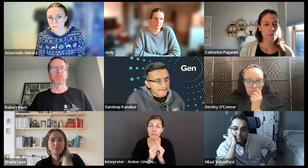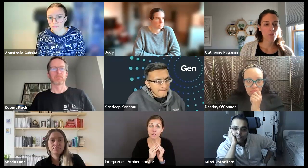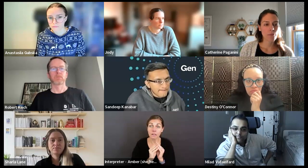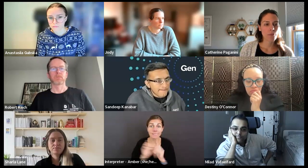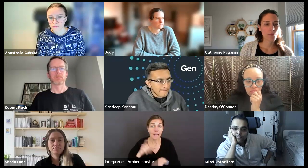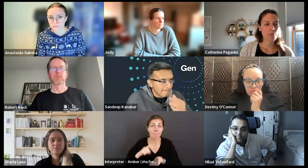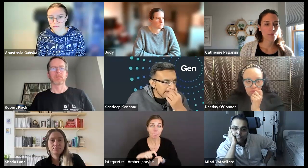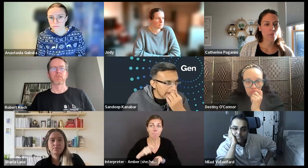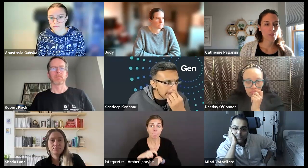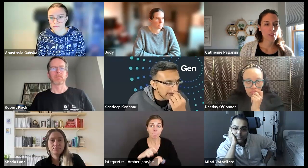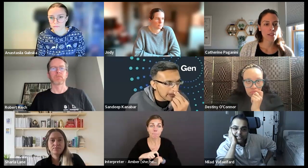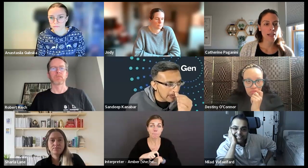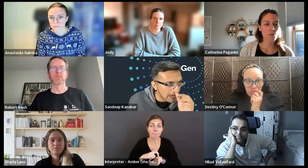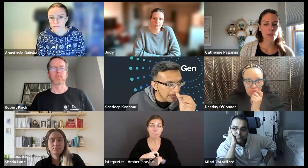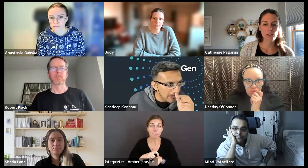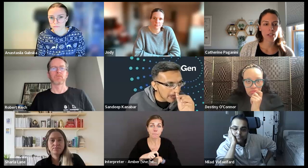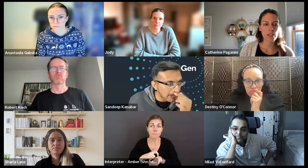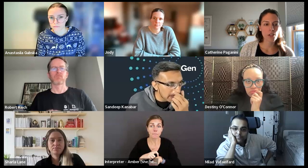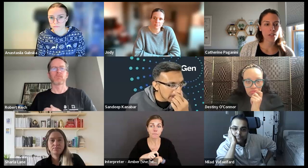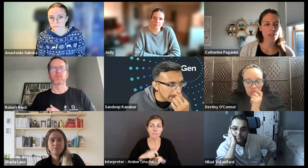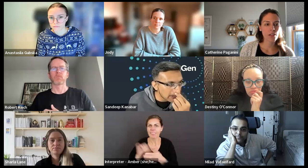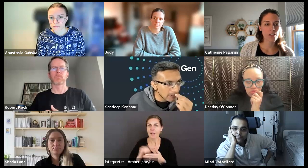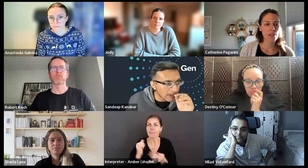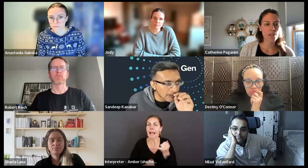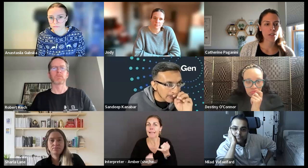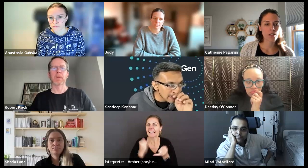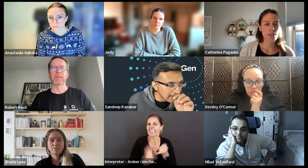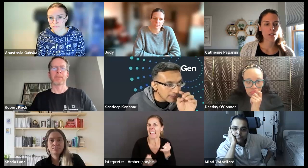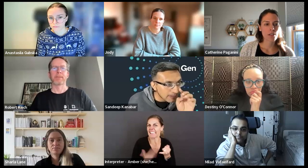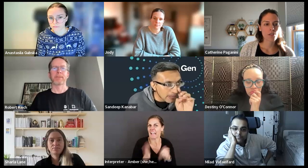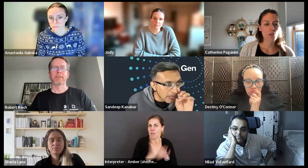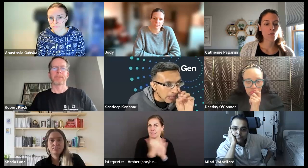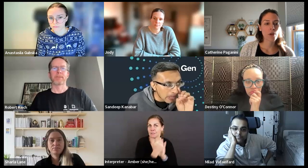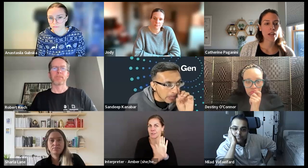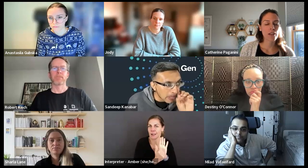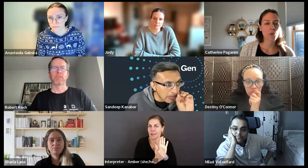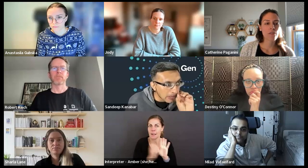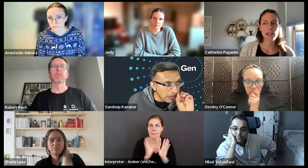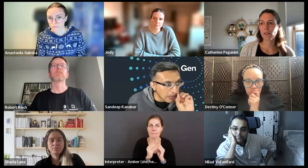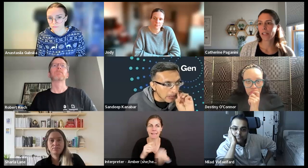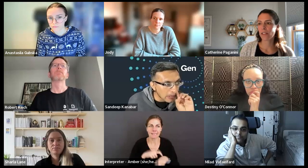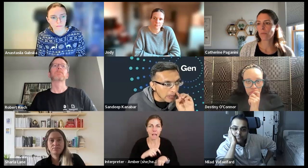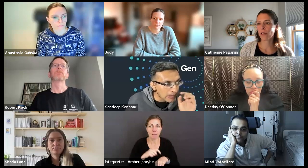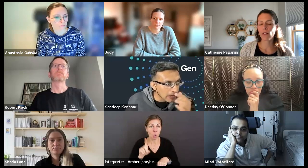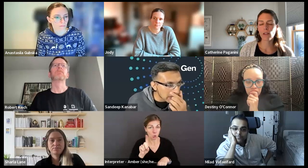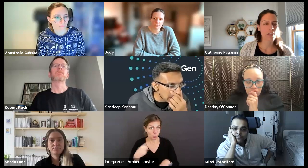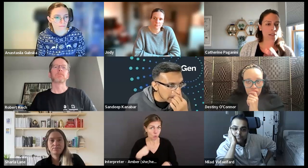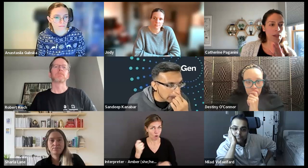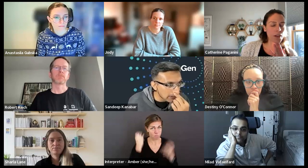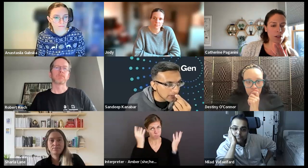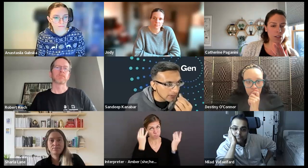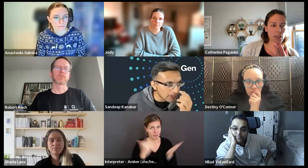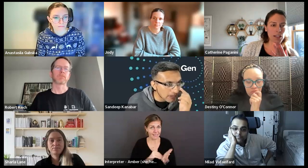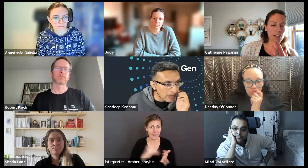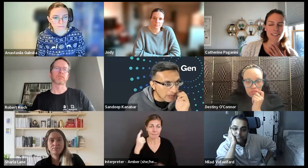time, that's the last point on the agenda. So if we want to reevaluate it because